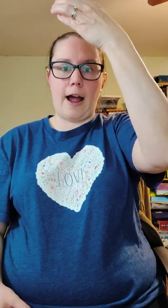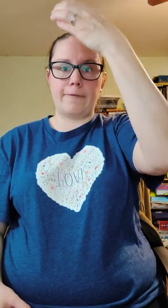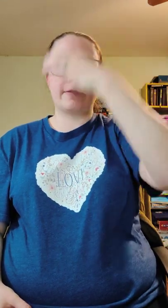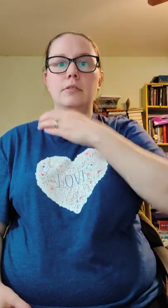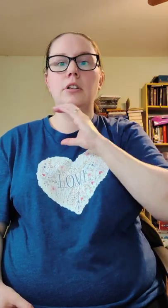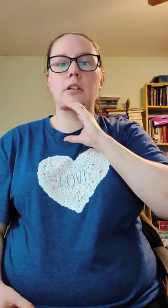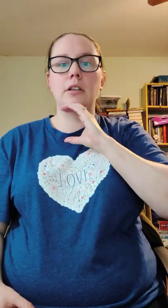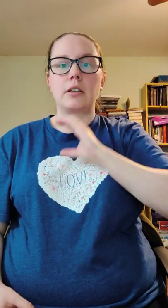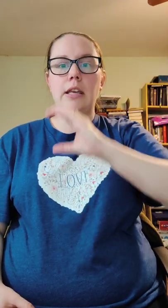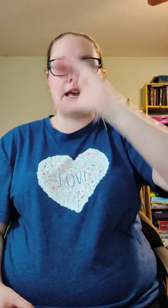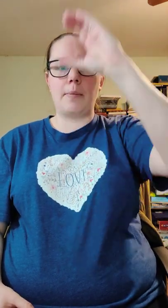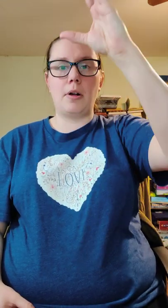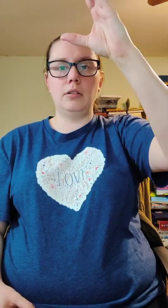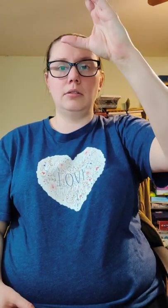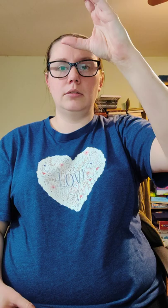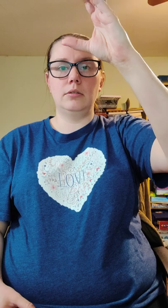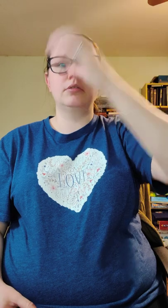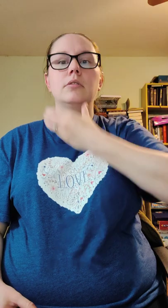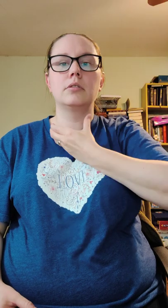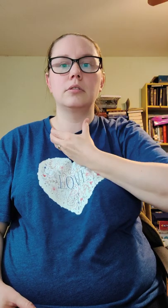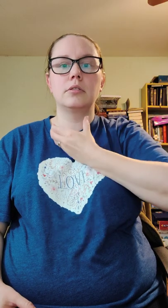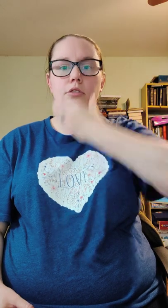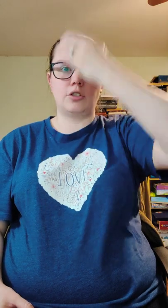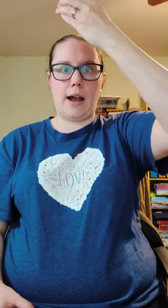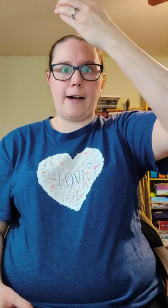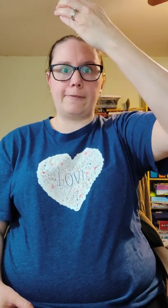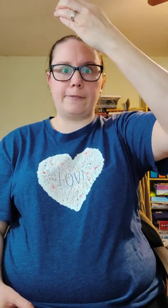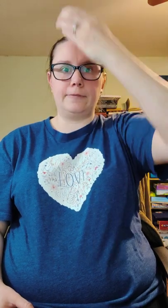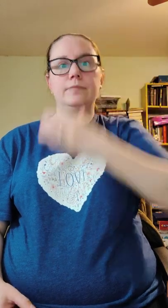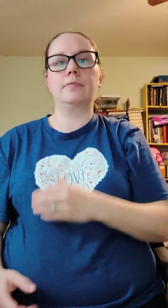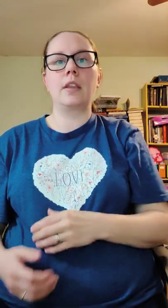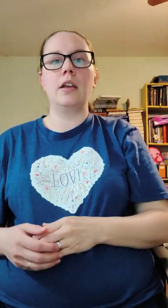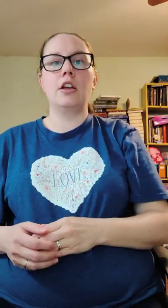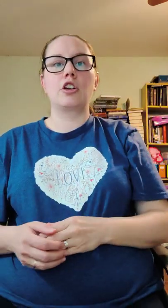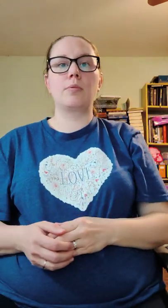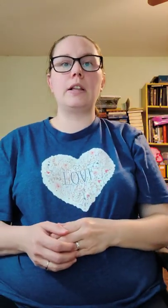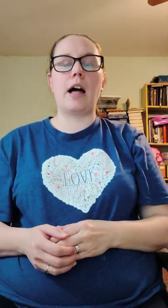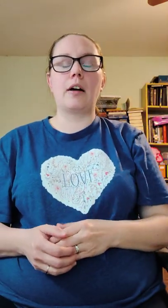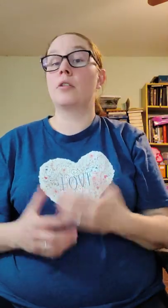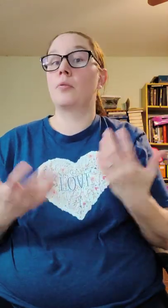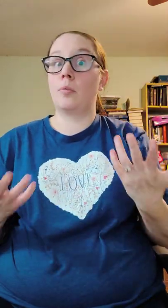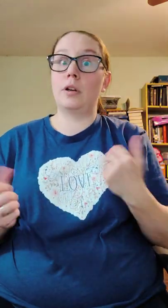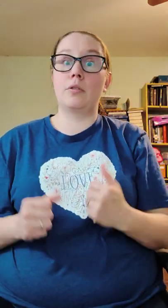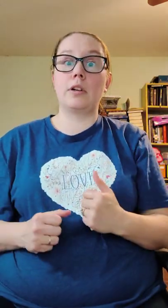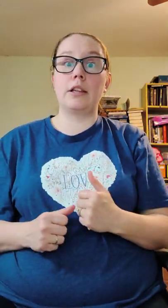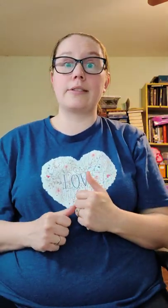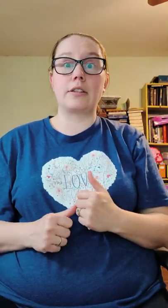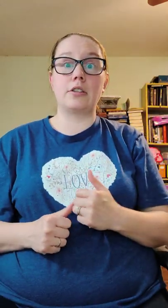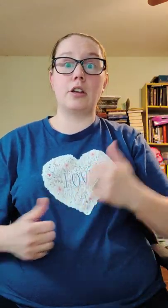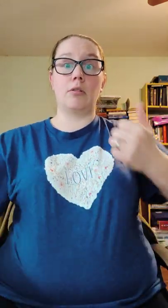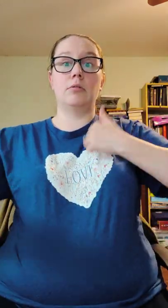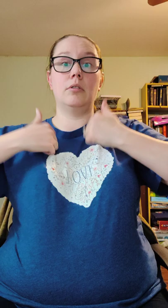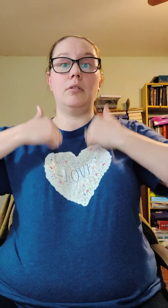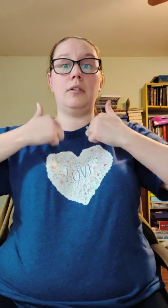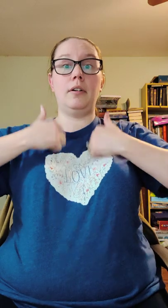Giraffe. Camel. Giraffe. Gorilla. What do gorillas like to do? Oh,